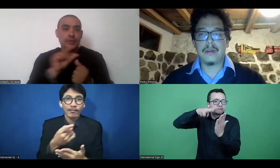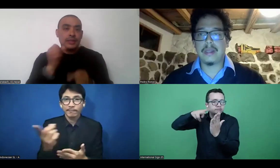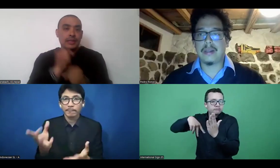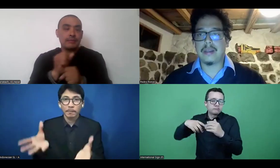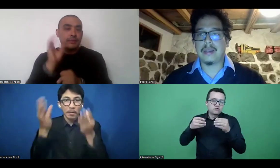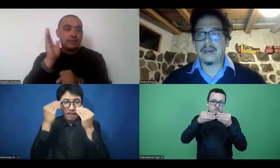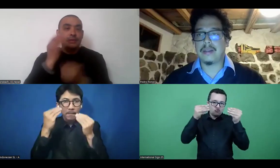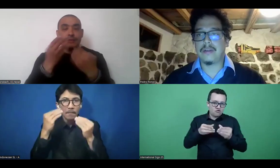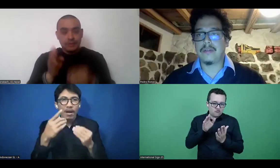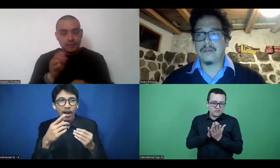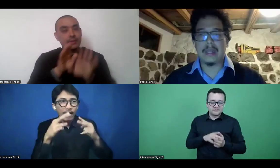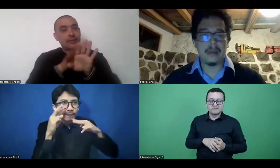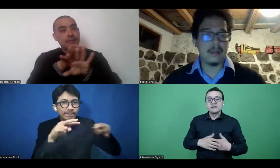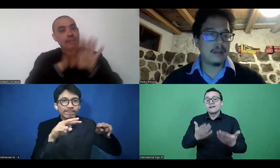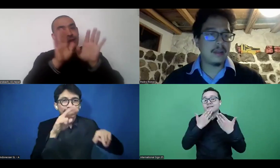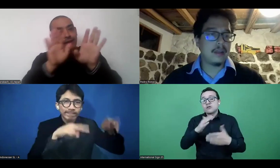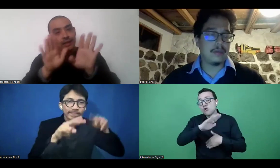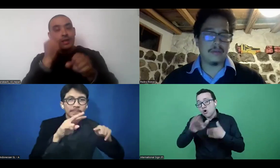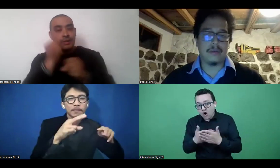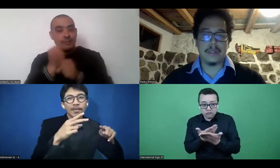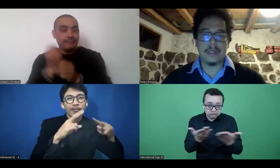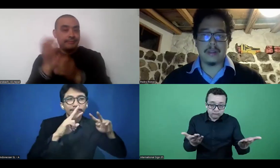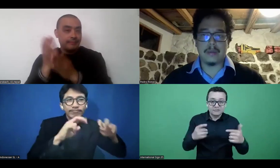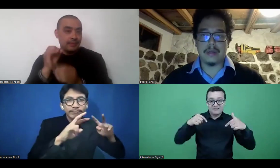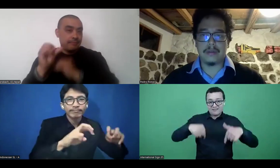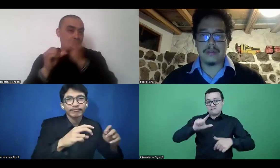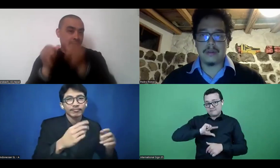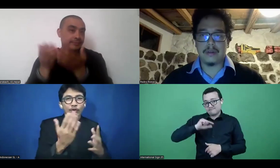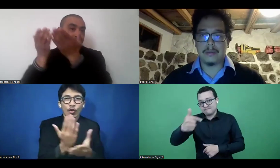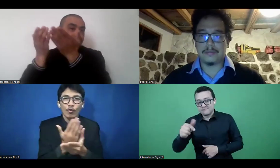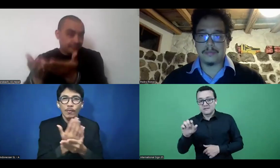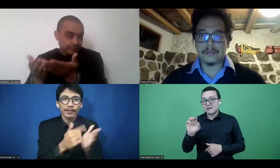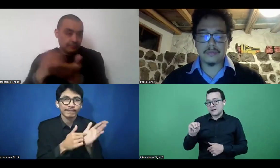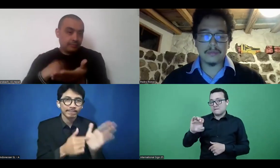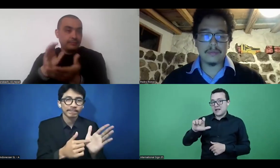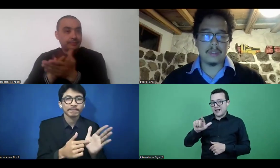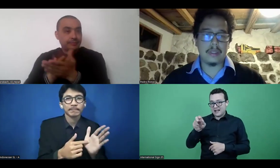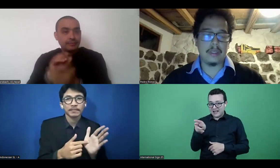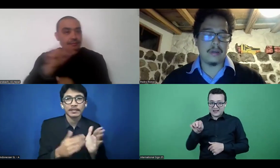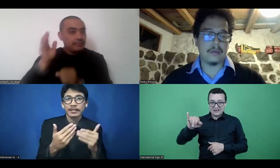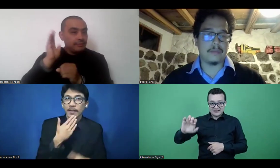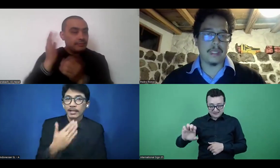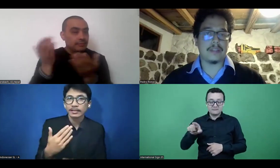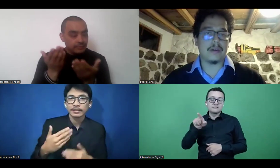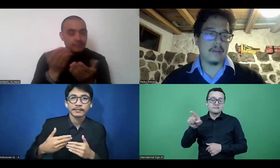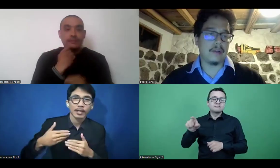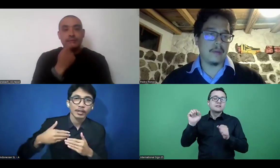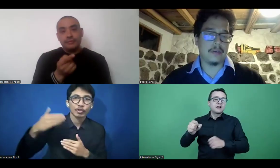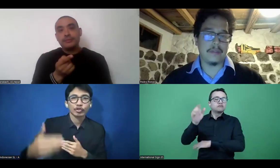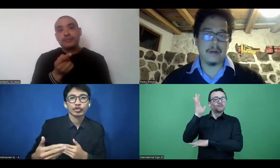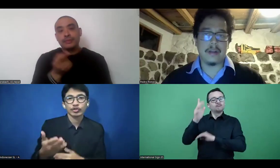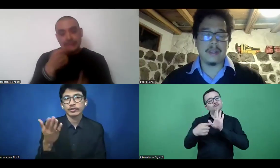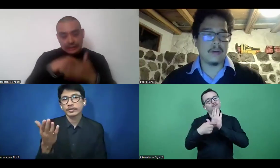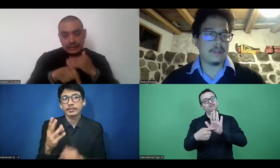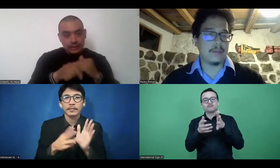thank you all, and I hand it over to Melanie to present about the external evaluation